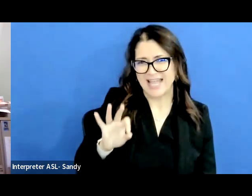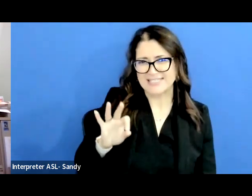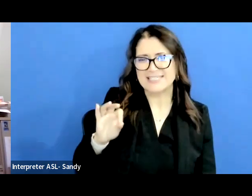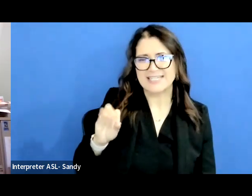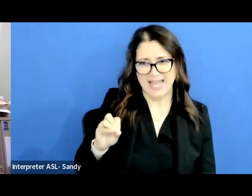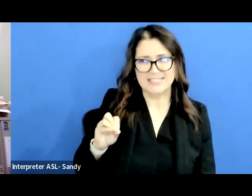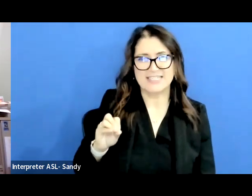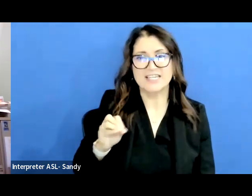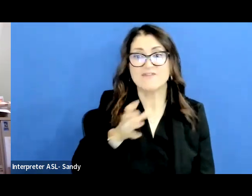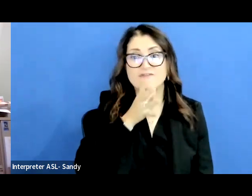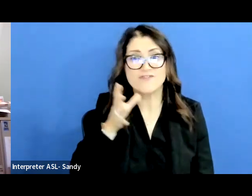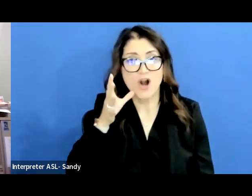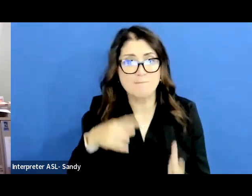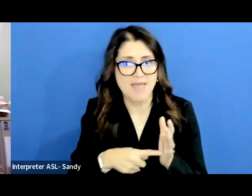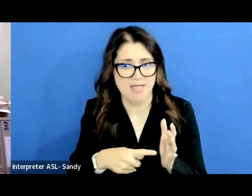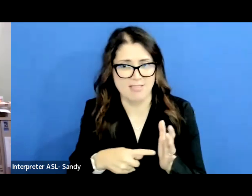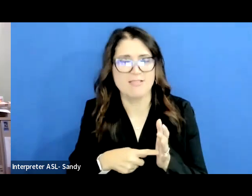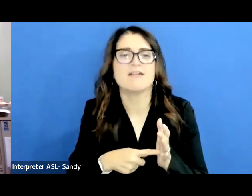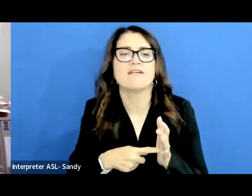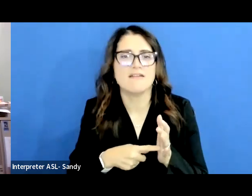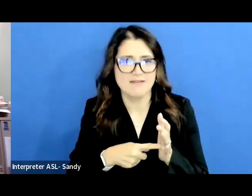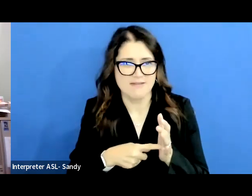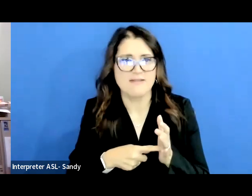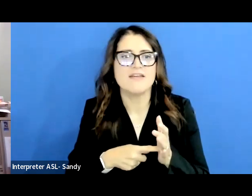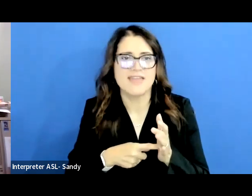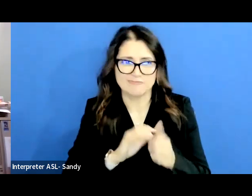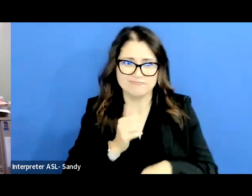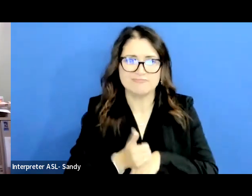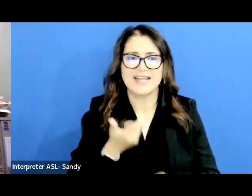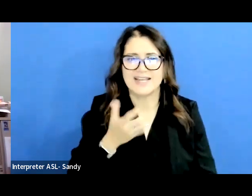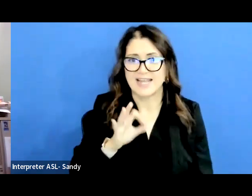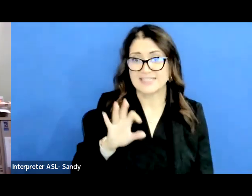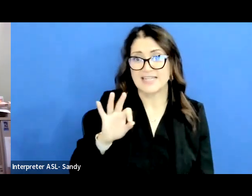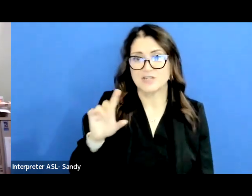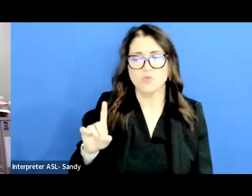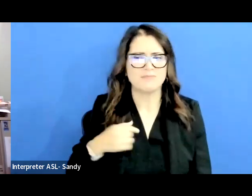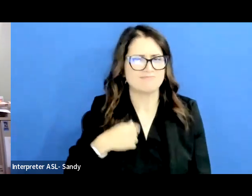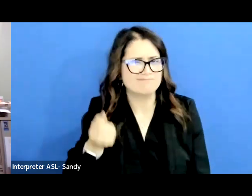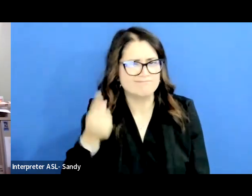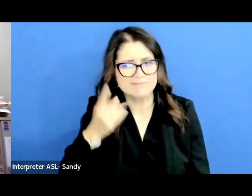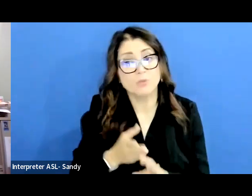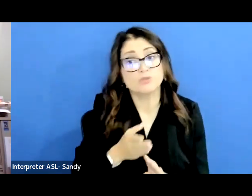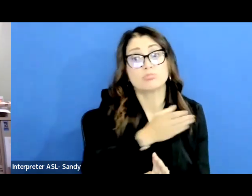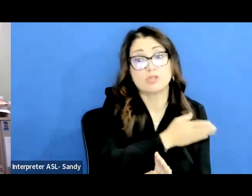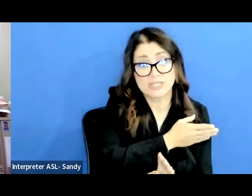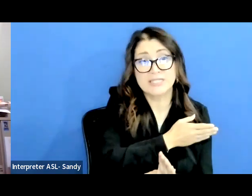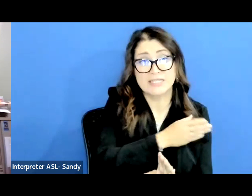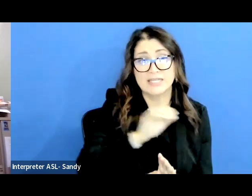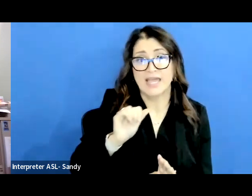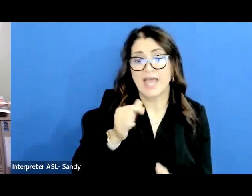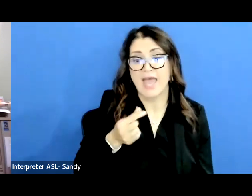Bill, and it was funded in 1991. As I understand, there were other pre-AgriBility models that